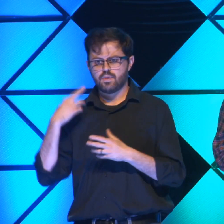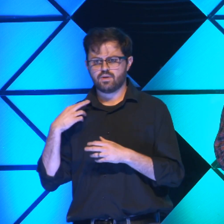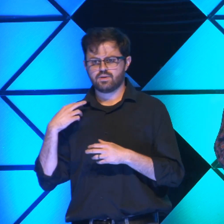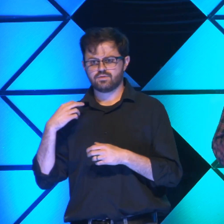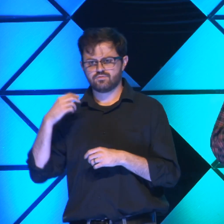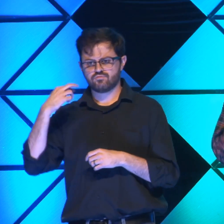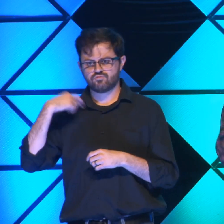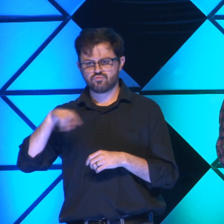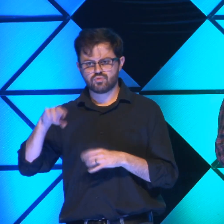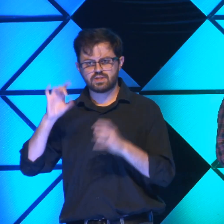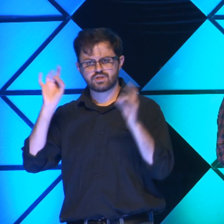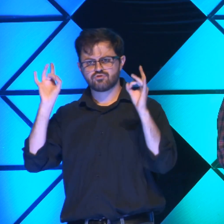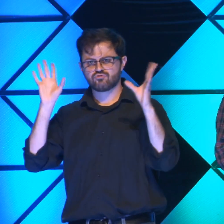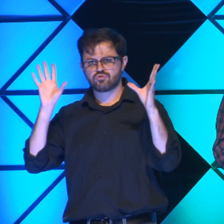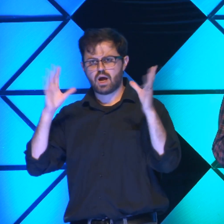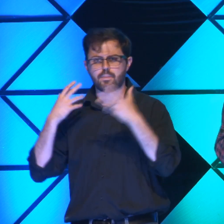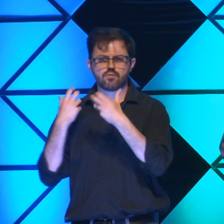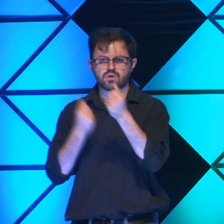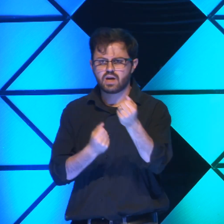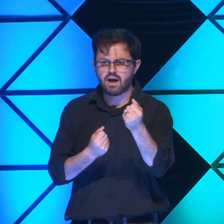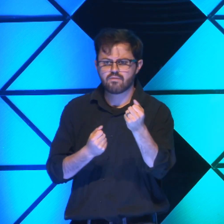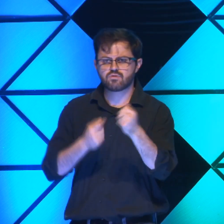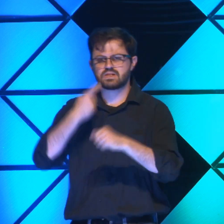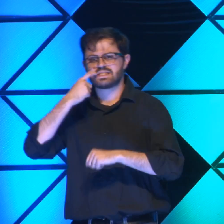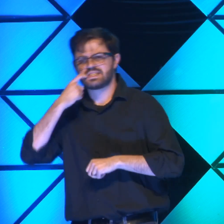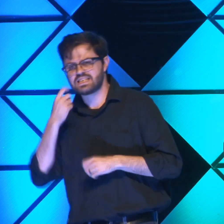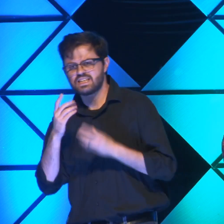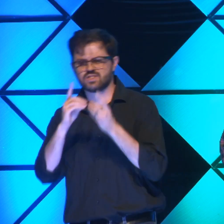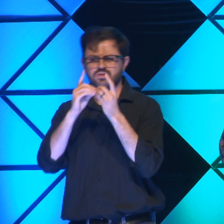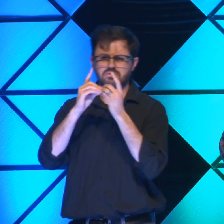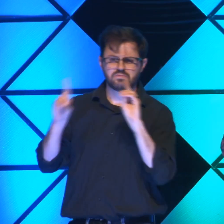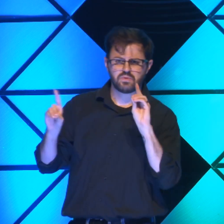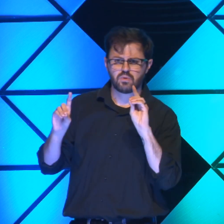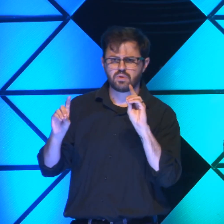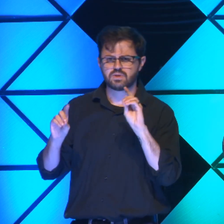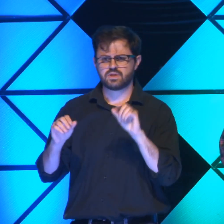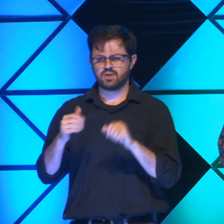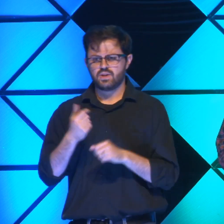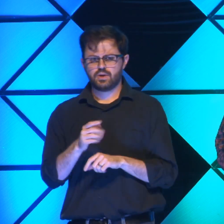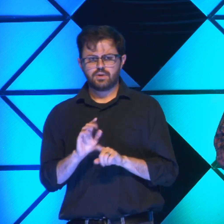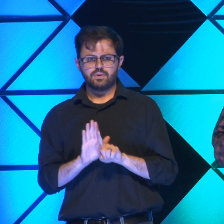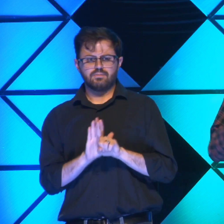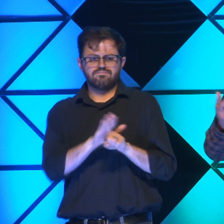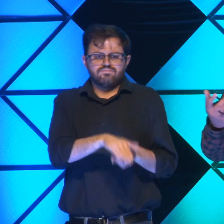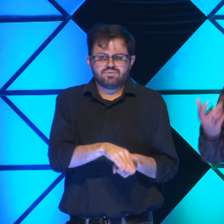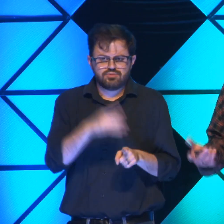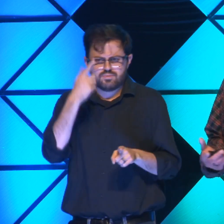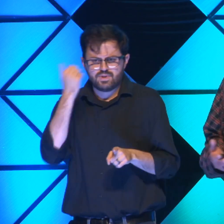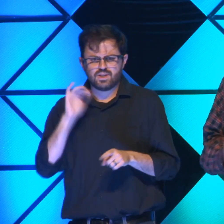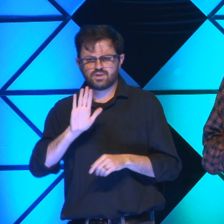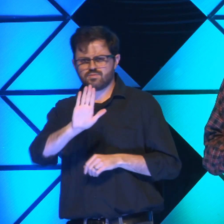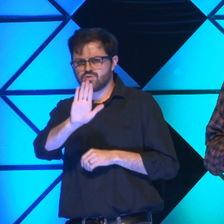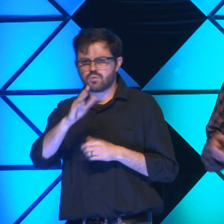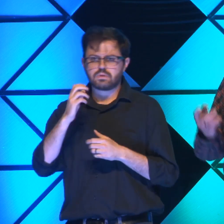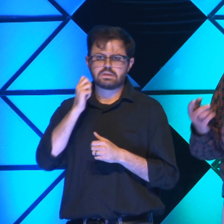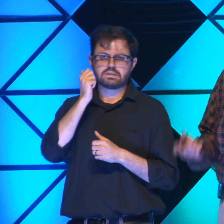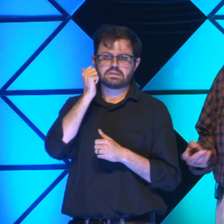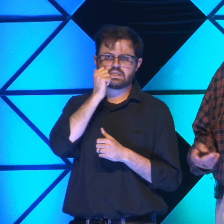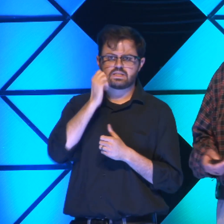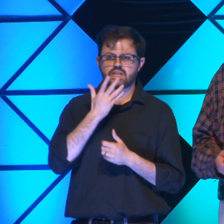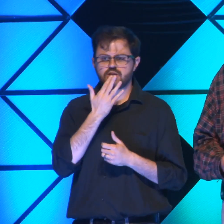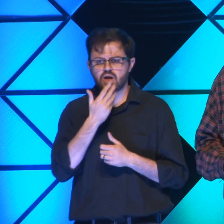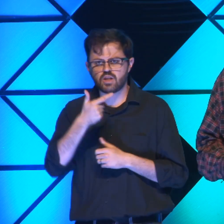battling addiction, going through a divorce, if you're feeling marginalized for the color of your skin or your gender identity or